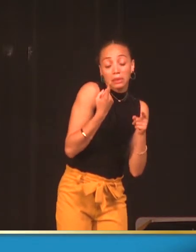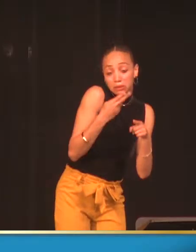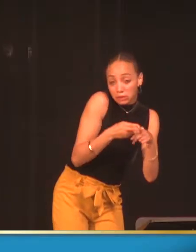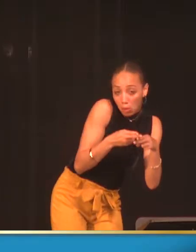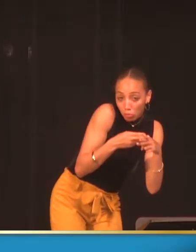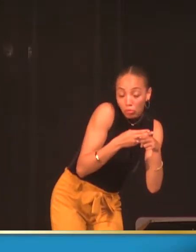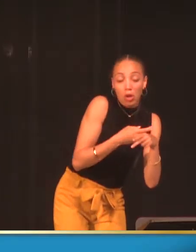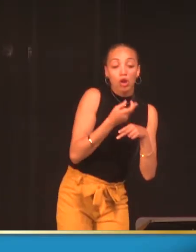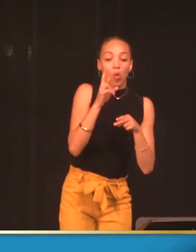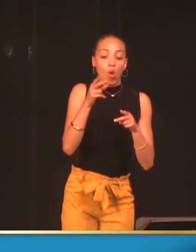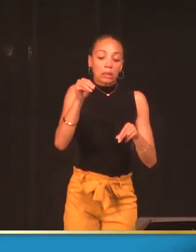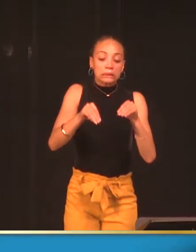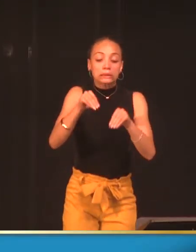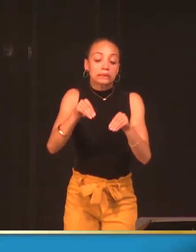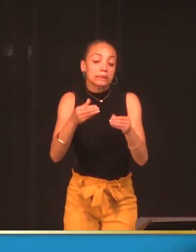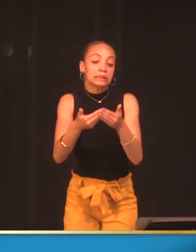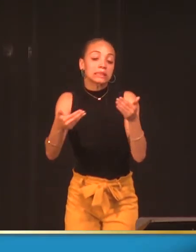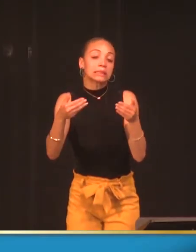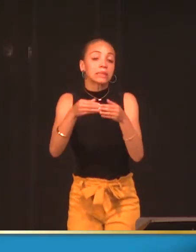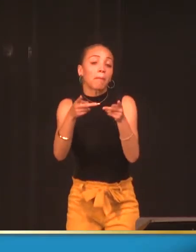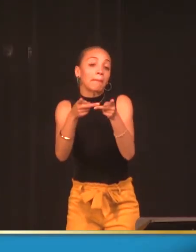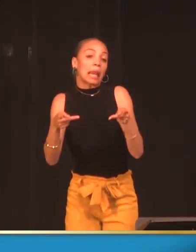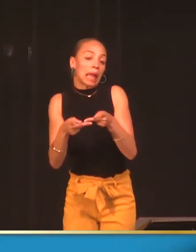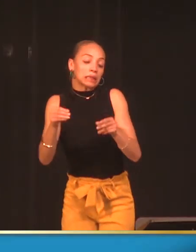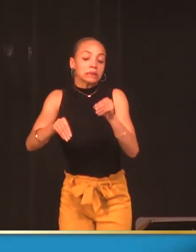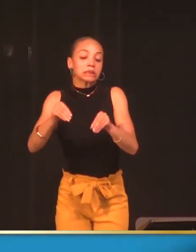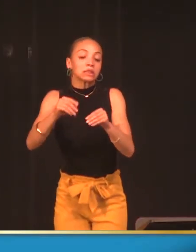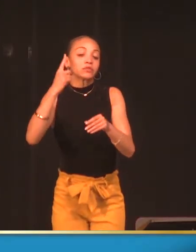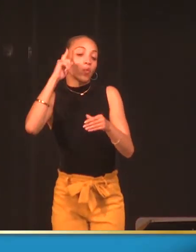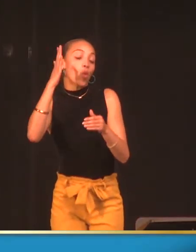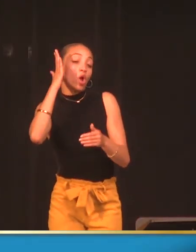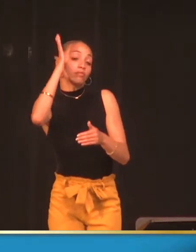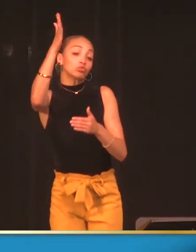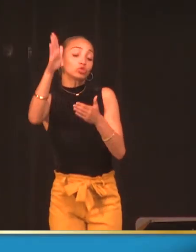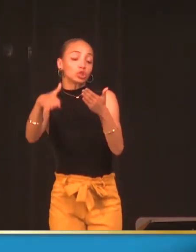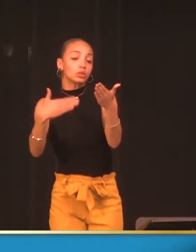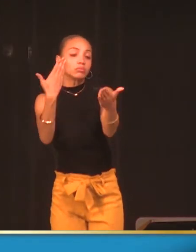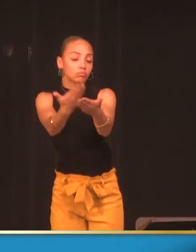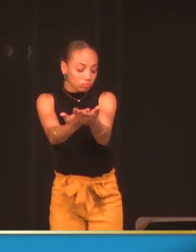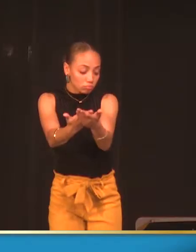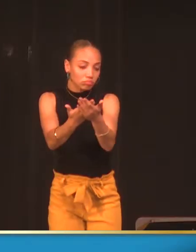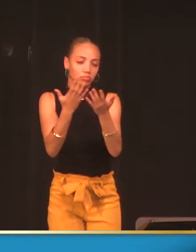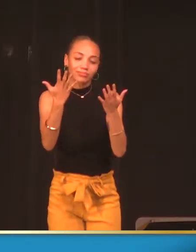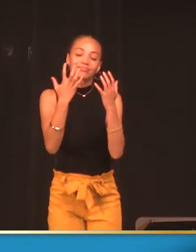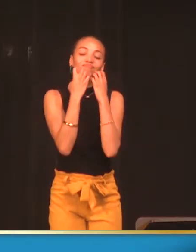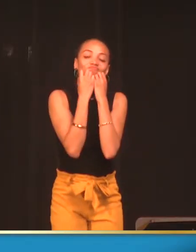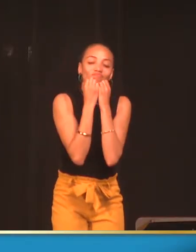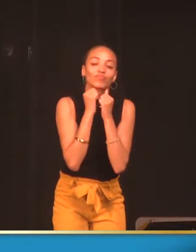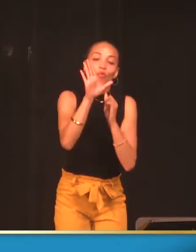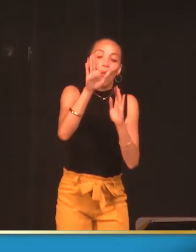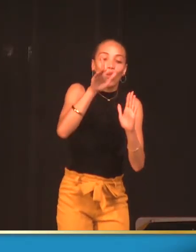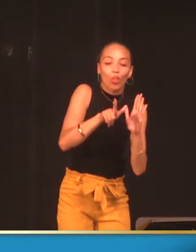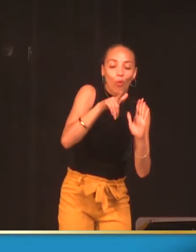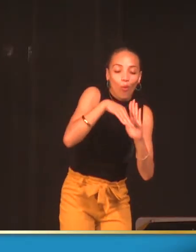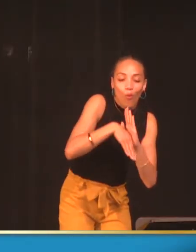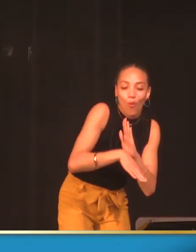If you choose something to do that might be temporary or put things in as you put puzzle pieces together for the